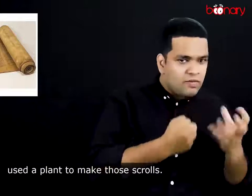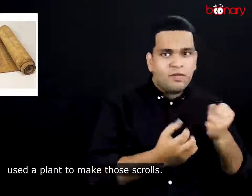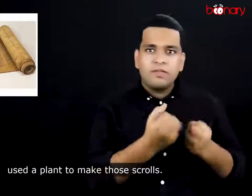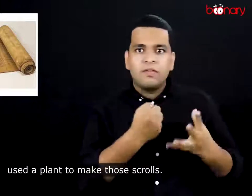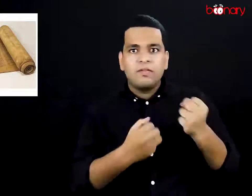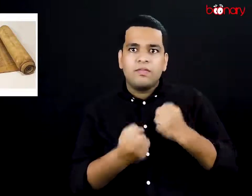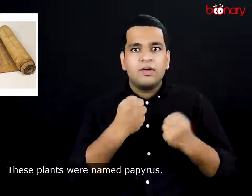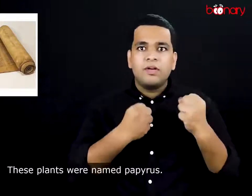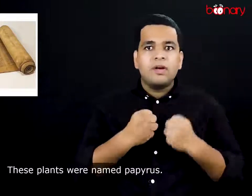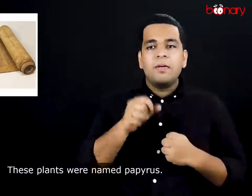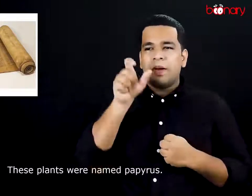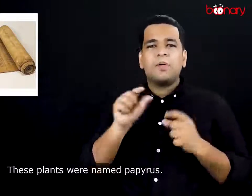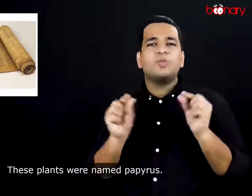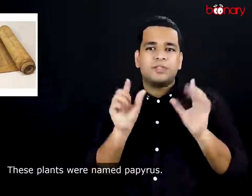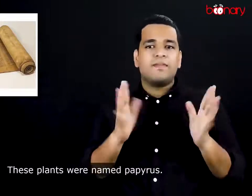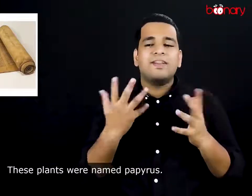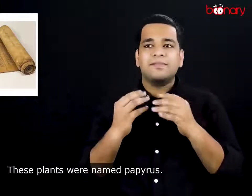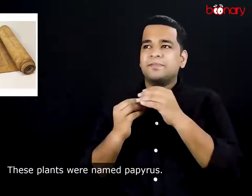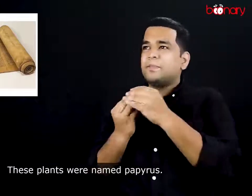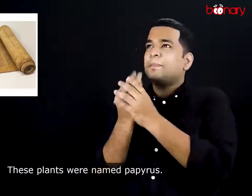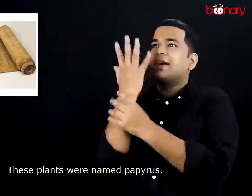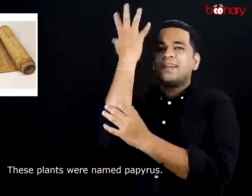scrolls. These plants were named